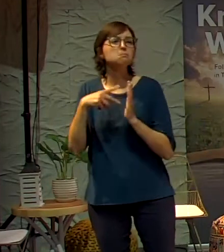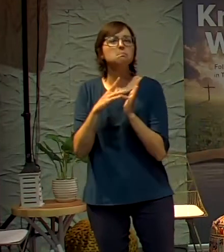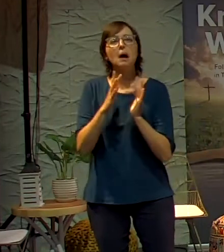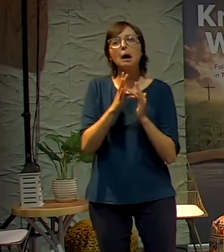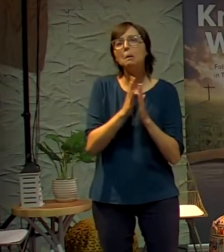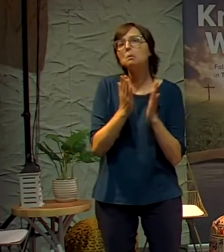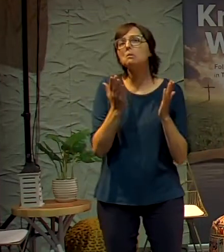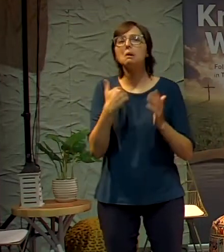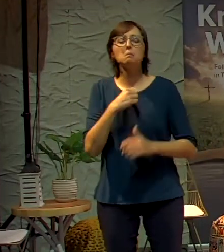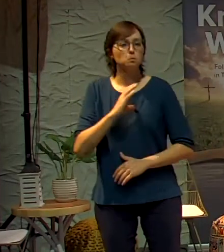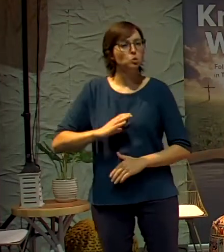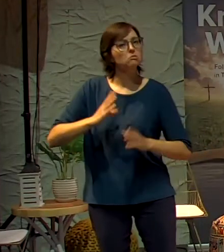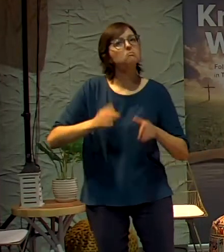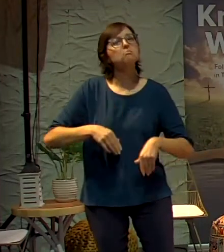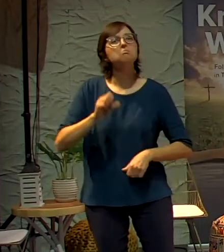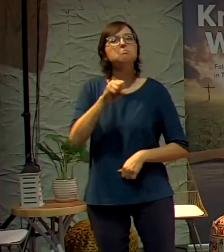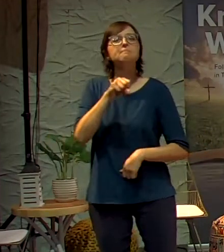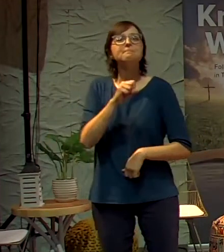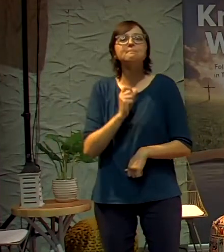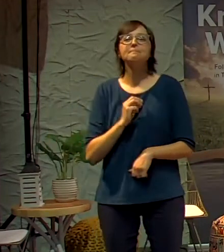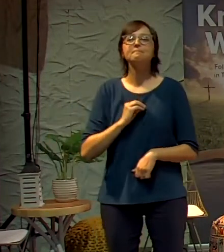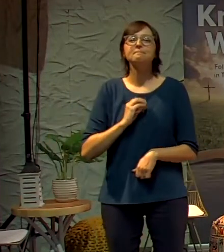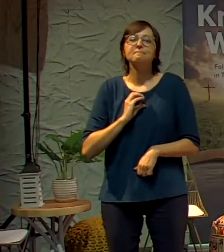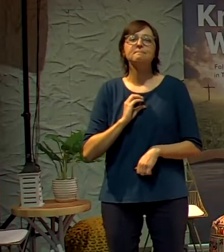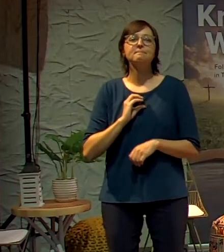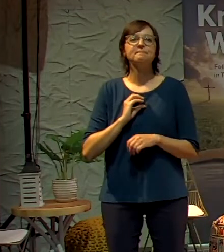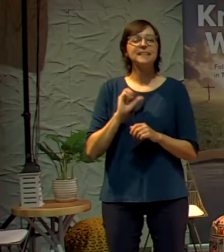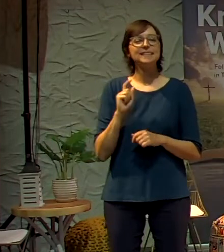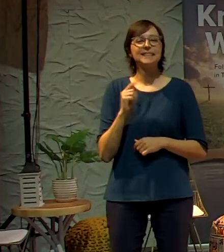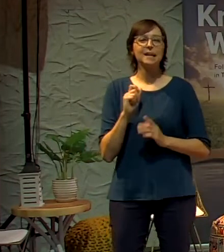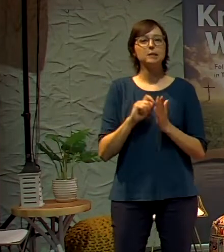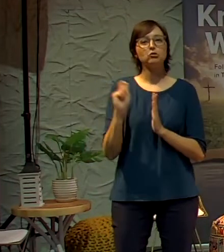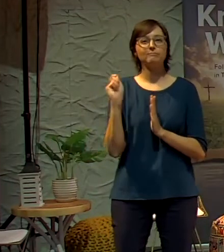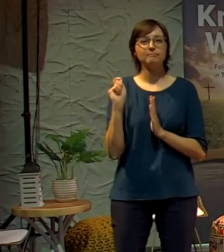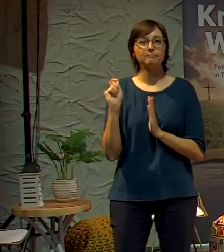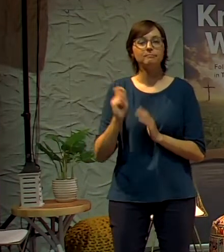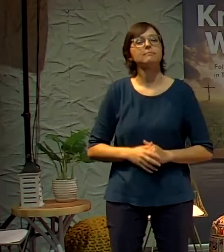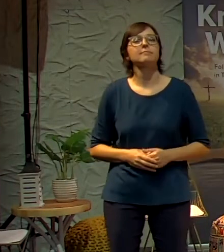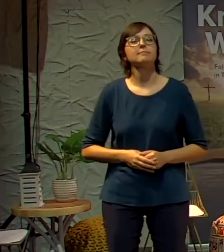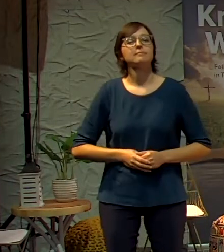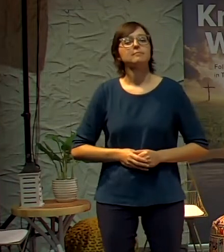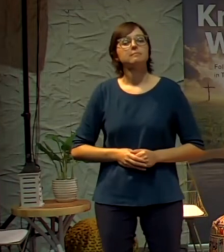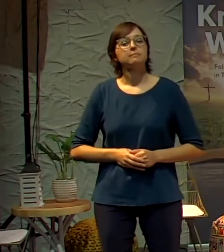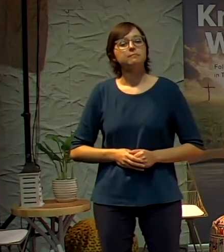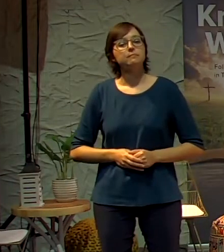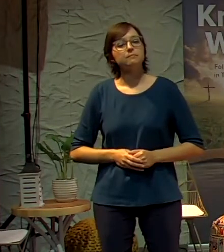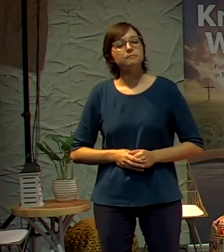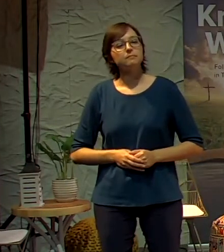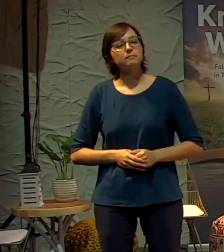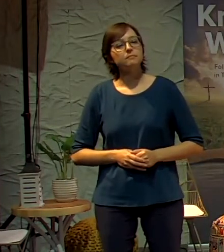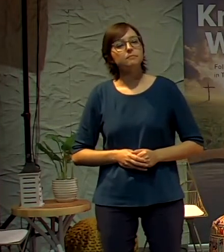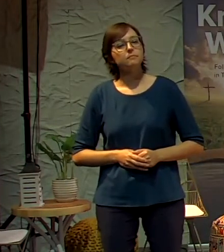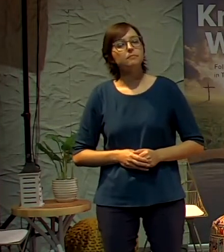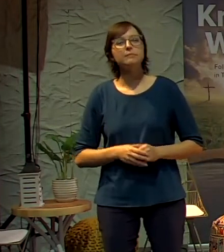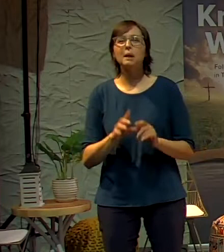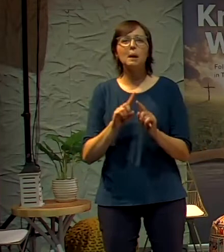Bible-believing Christian. You get a little status box checked in, right? But you have no because you're not